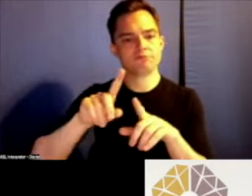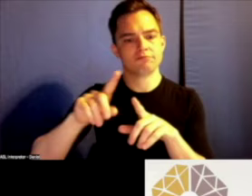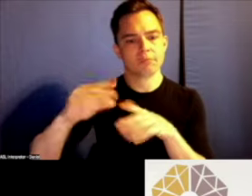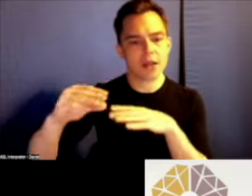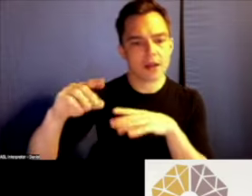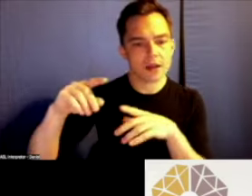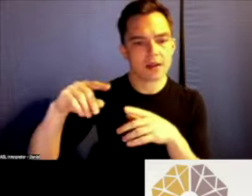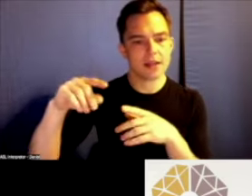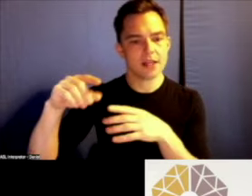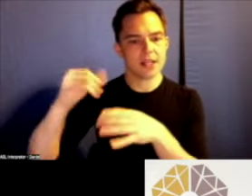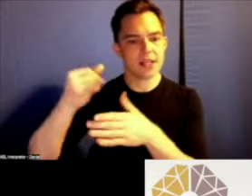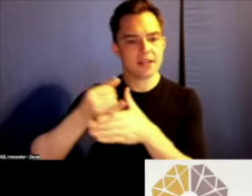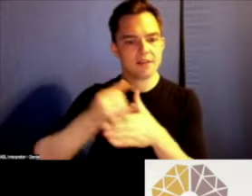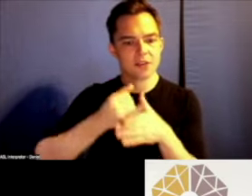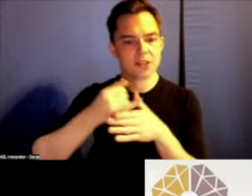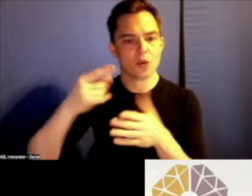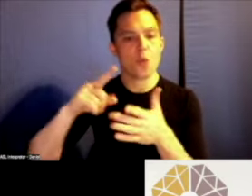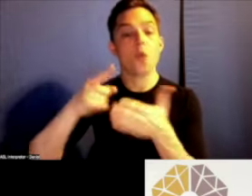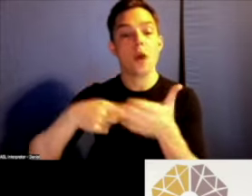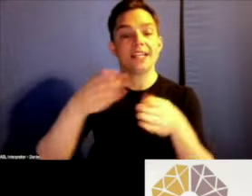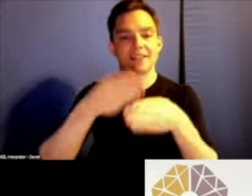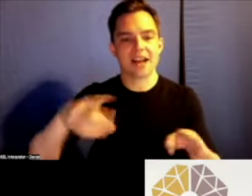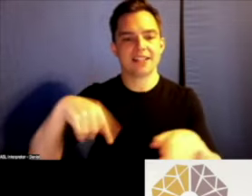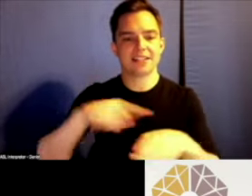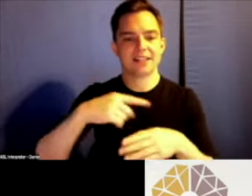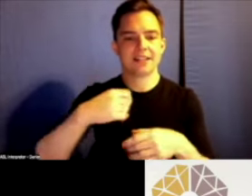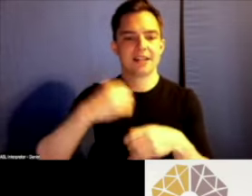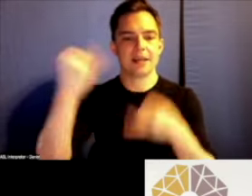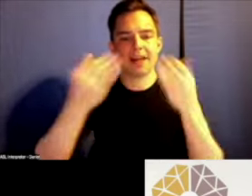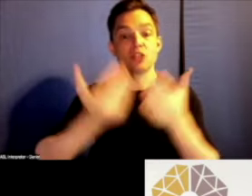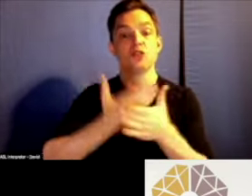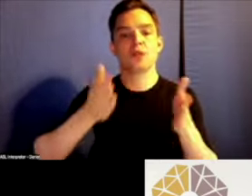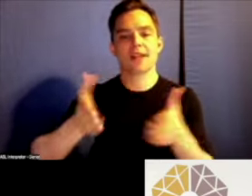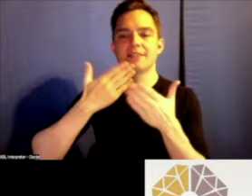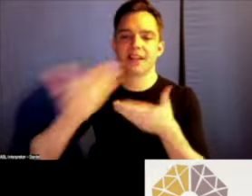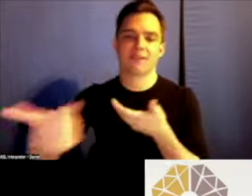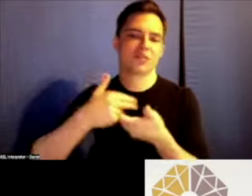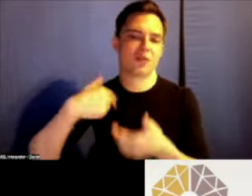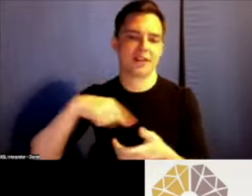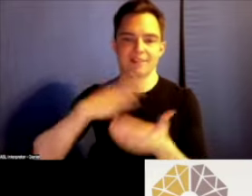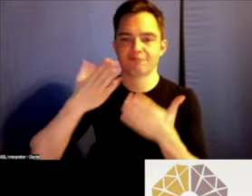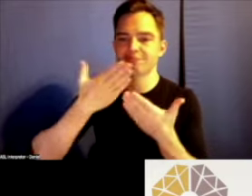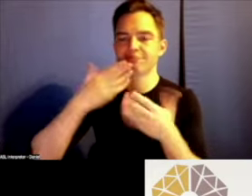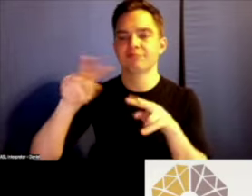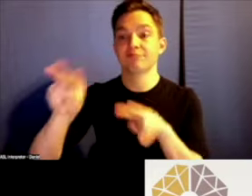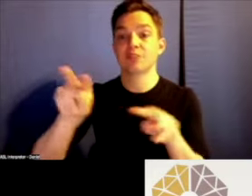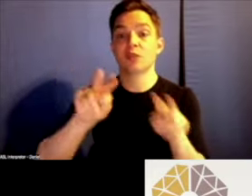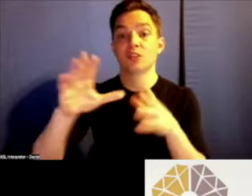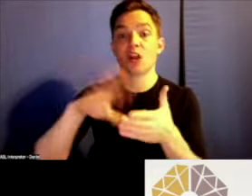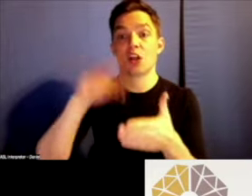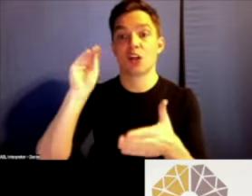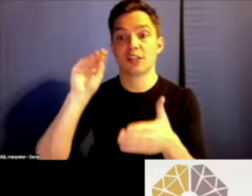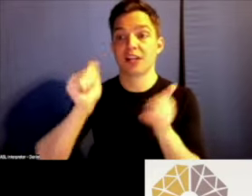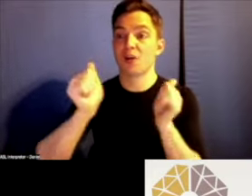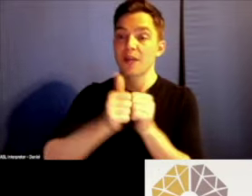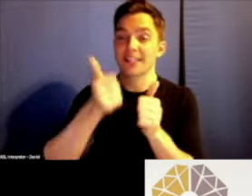So again, thank you so much for making time to join us. I am looking forward to learning alongside